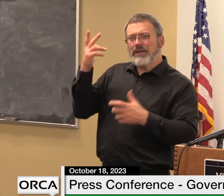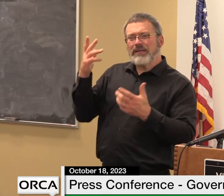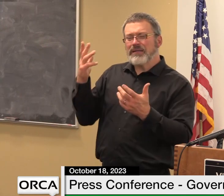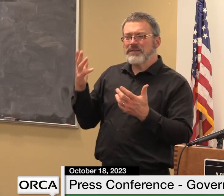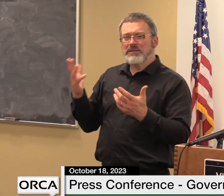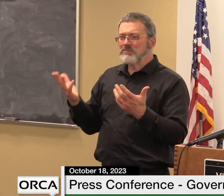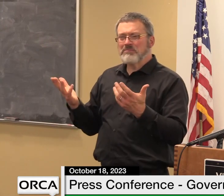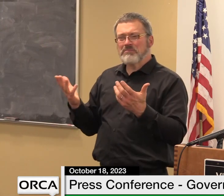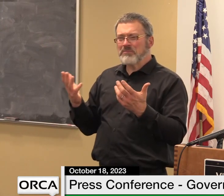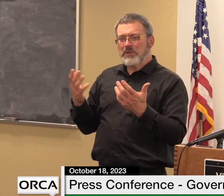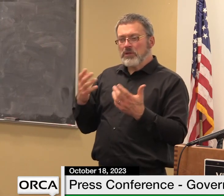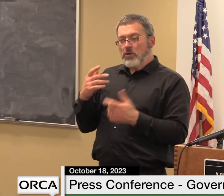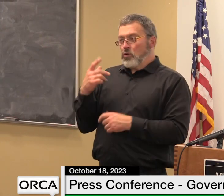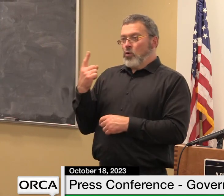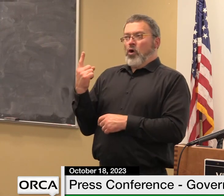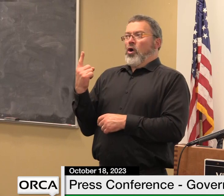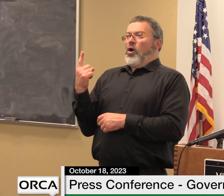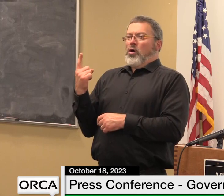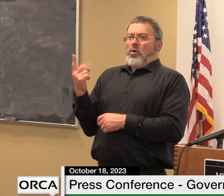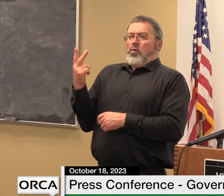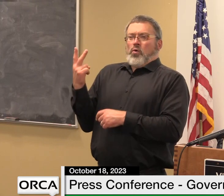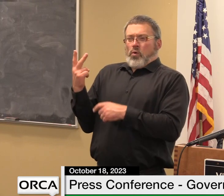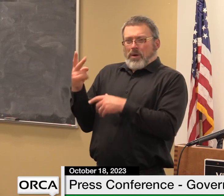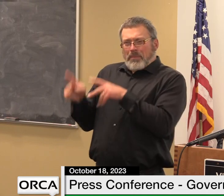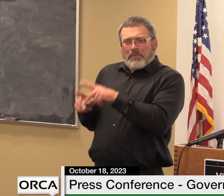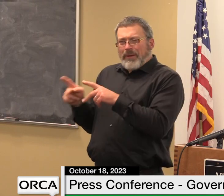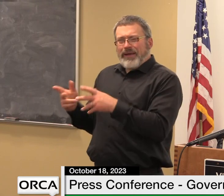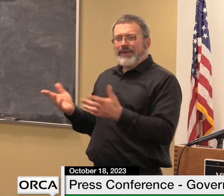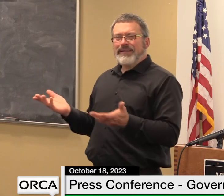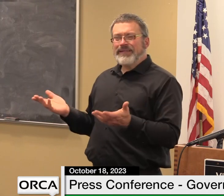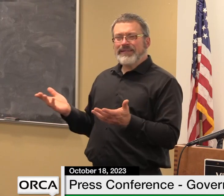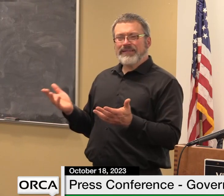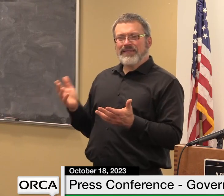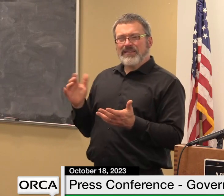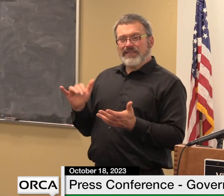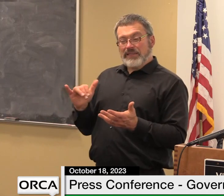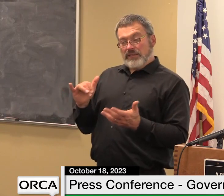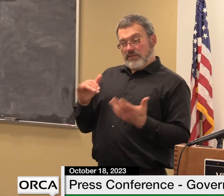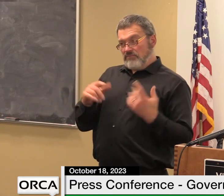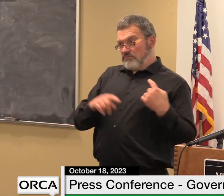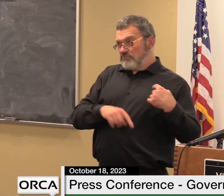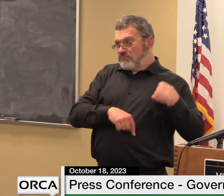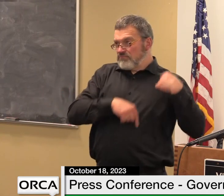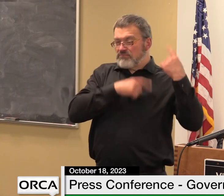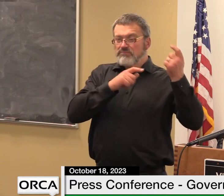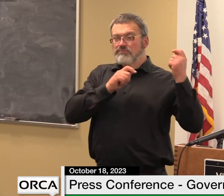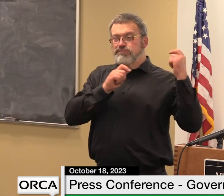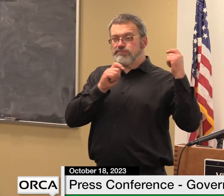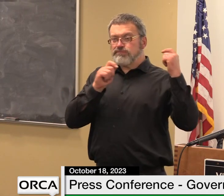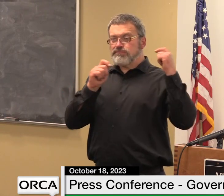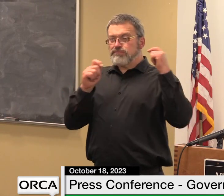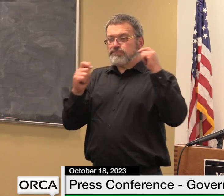single figure. It's just the way we've evolved and the way we receive information.